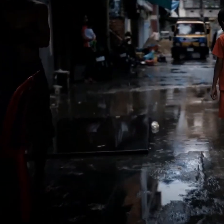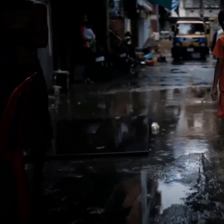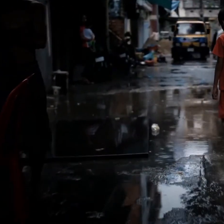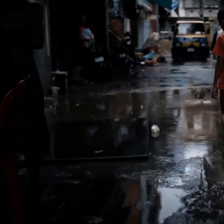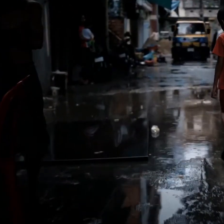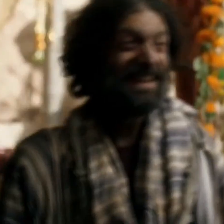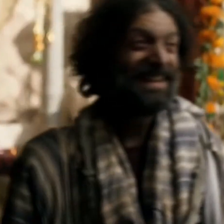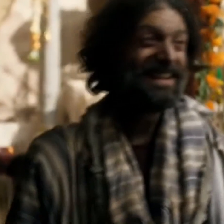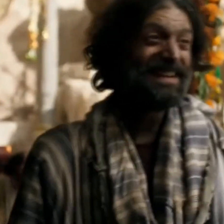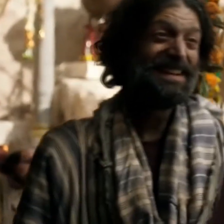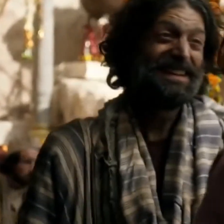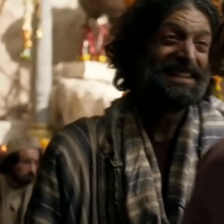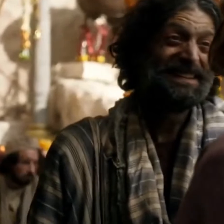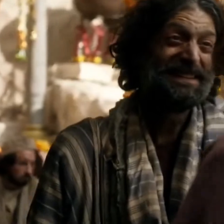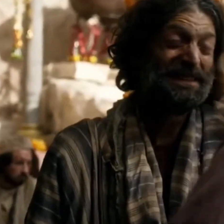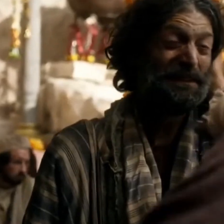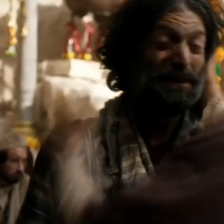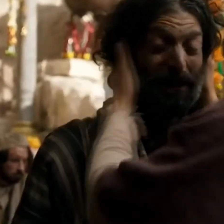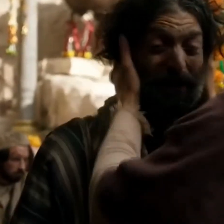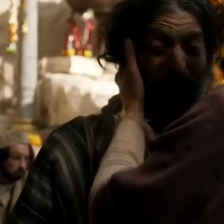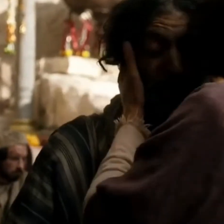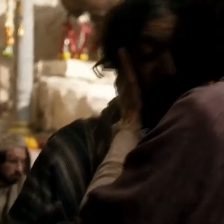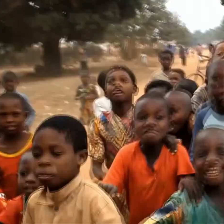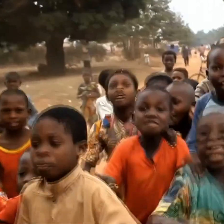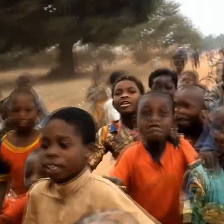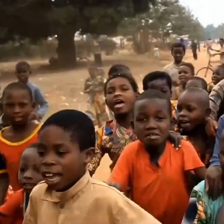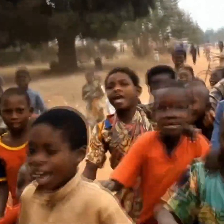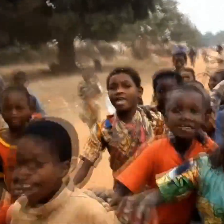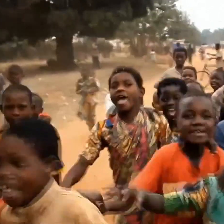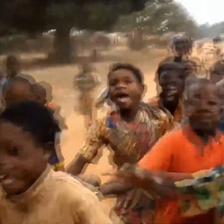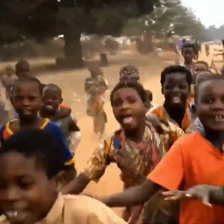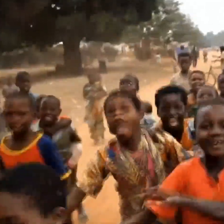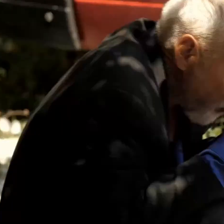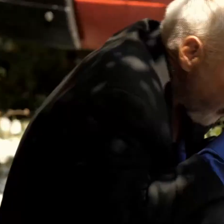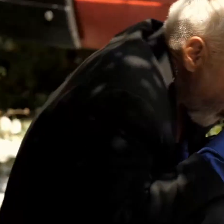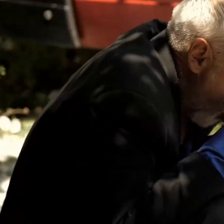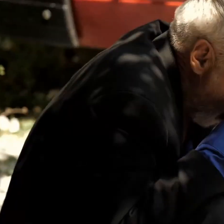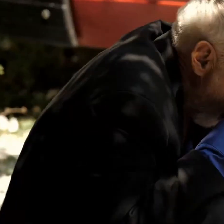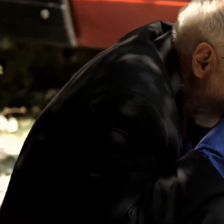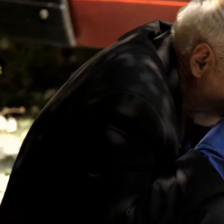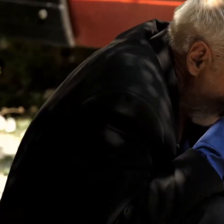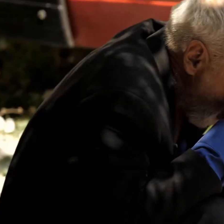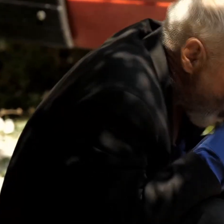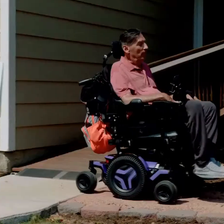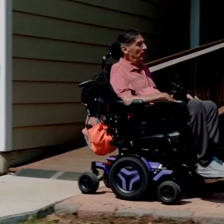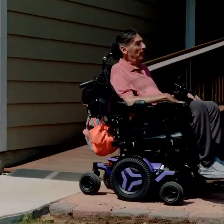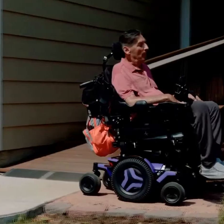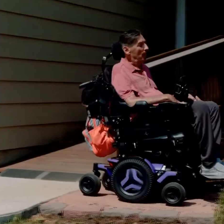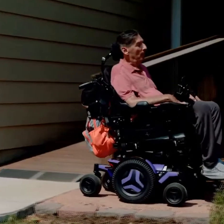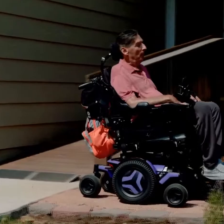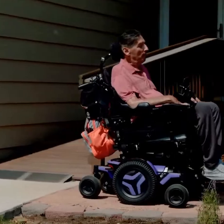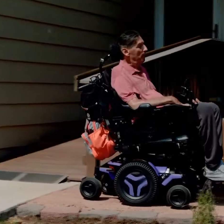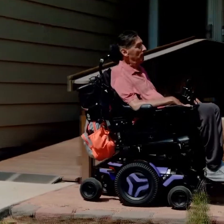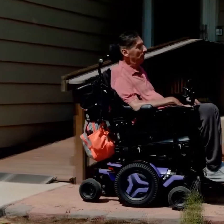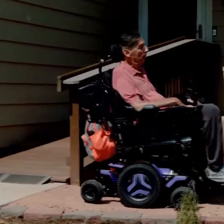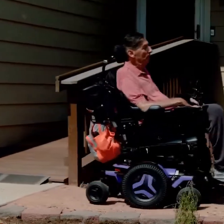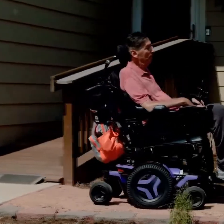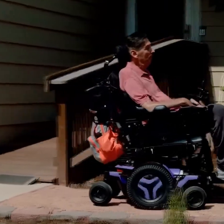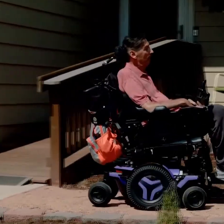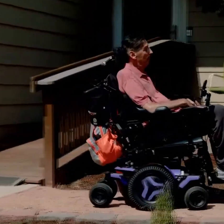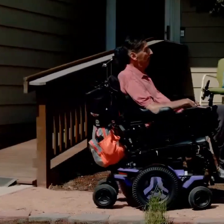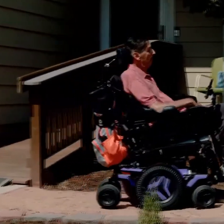slavery. This is the path to peace on earth that Jesus illuminated, and this path is worth it.